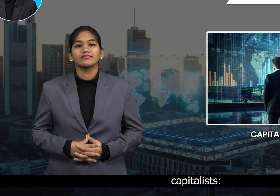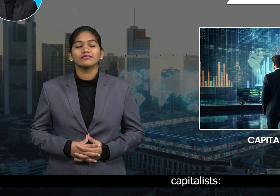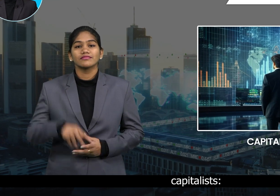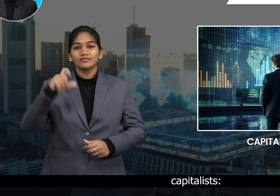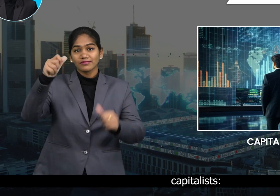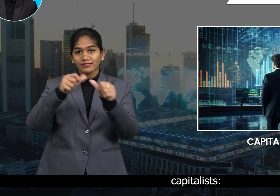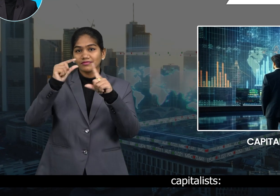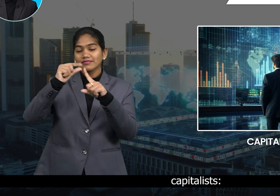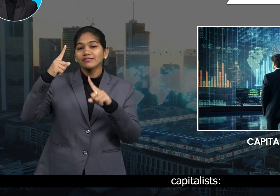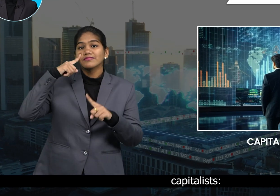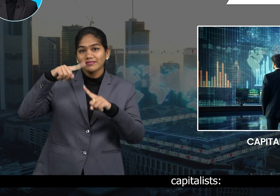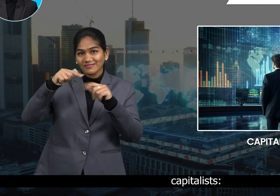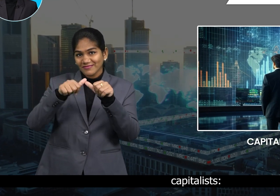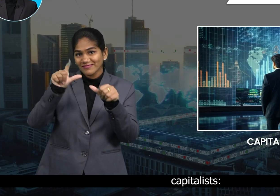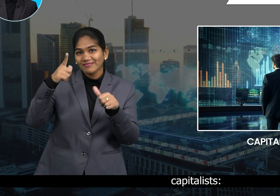Capitalist,